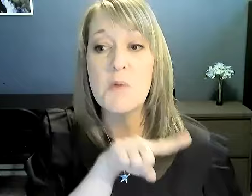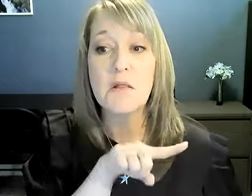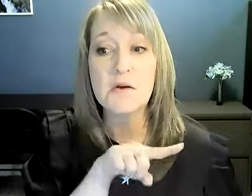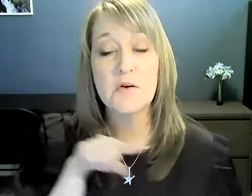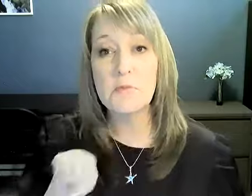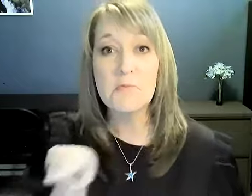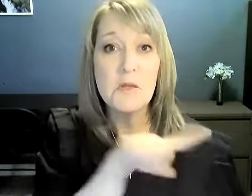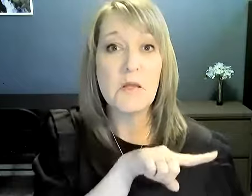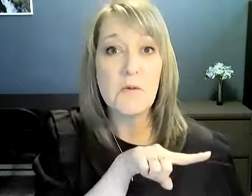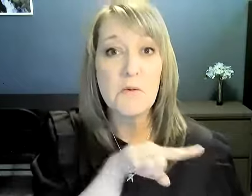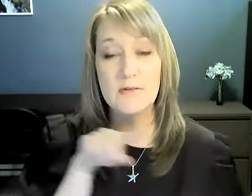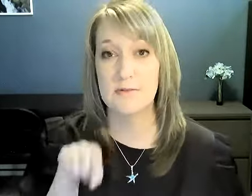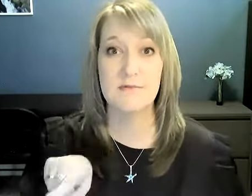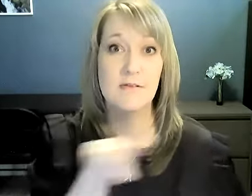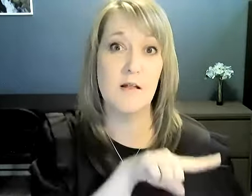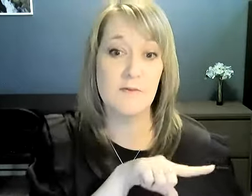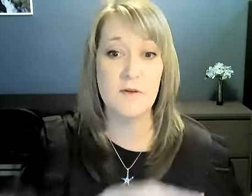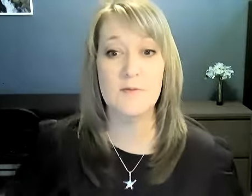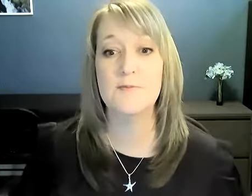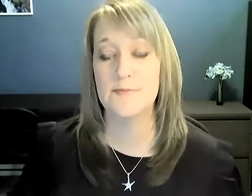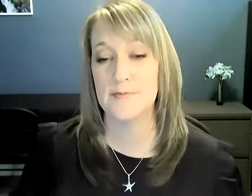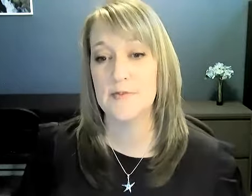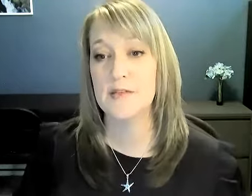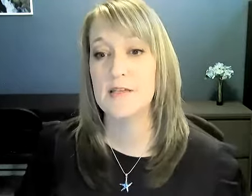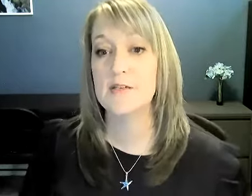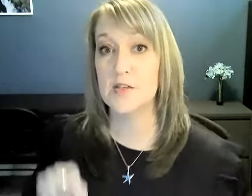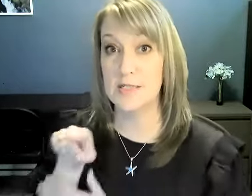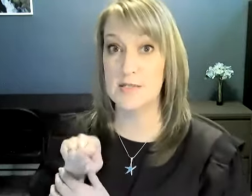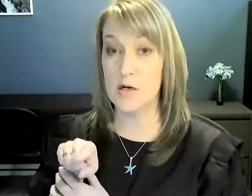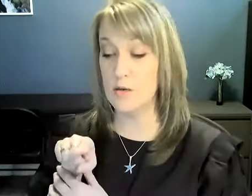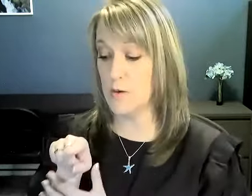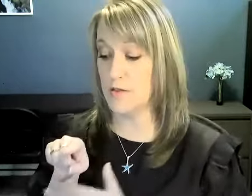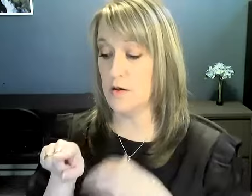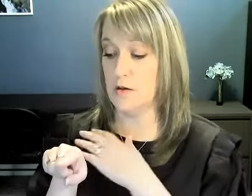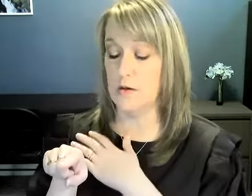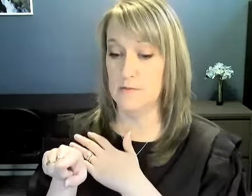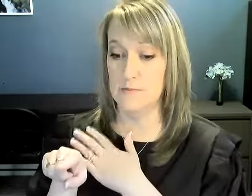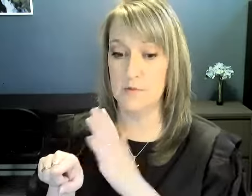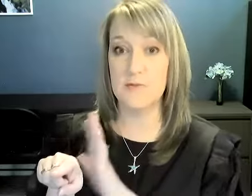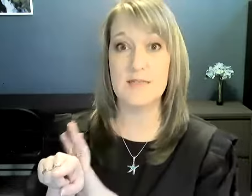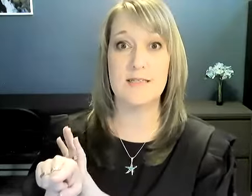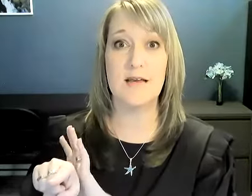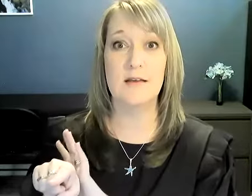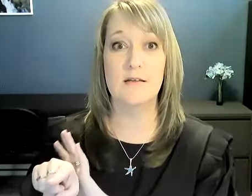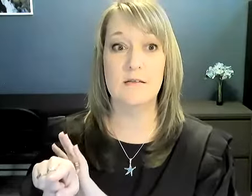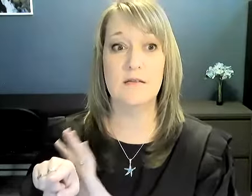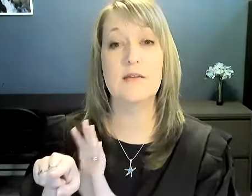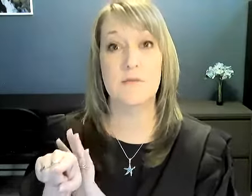smaller group, you, all of you. So you're going to start with your whichever side, like if, you